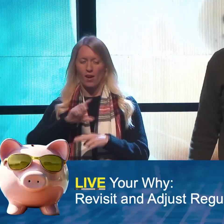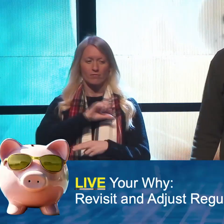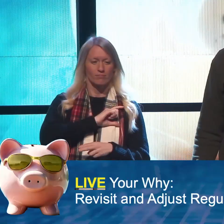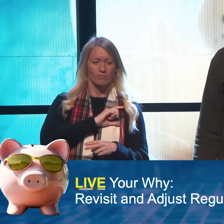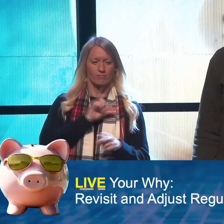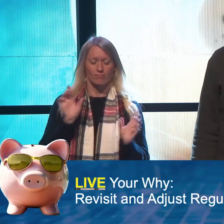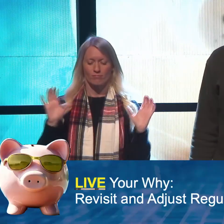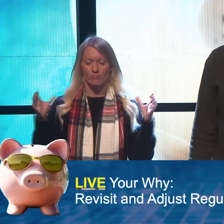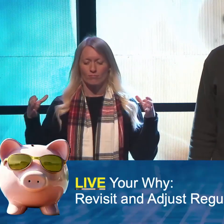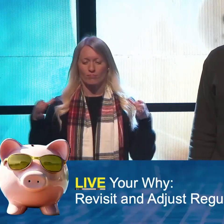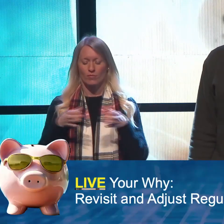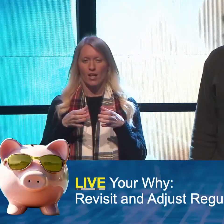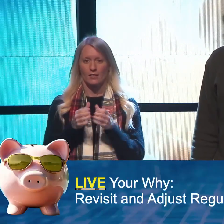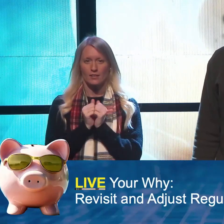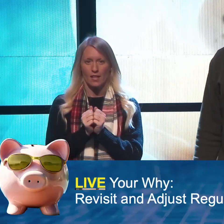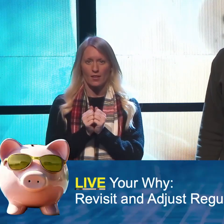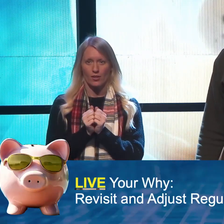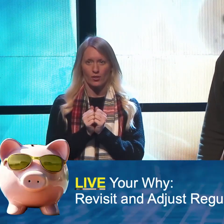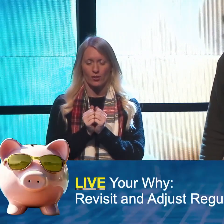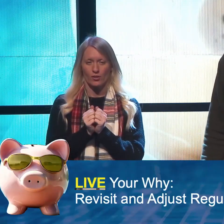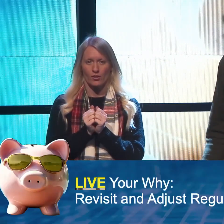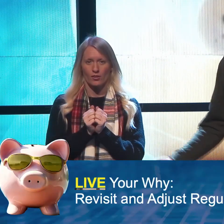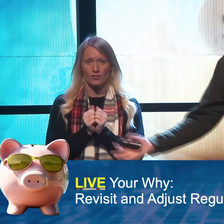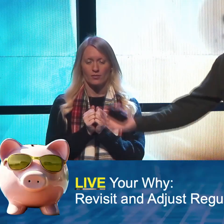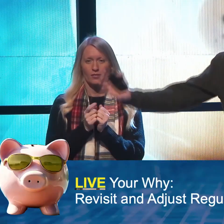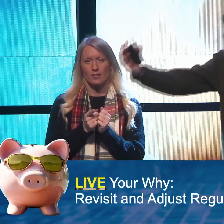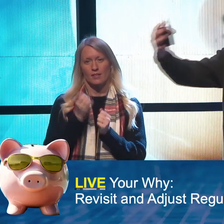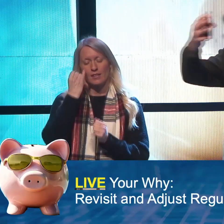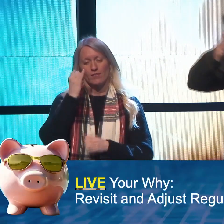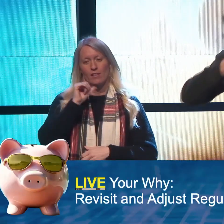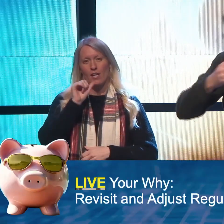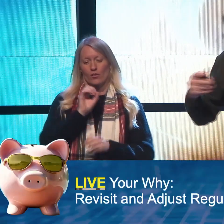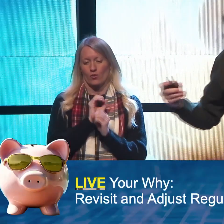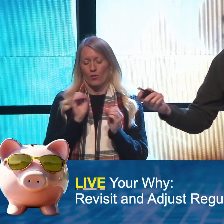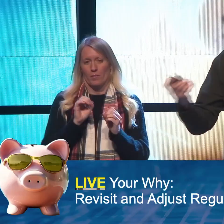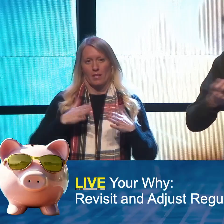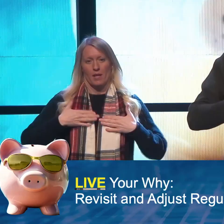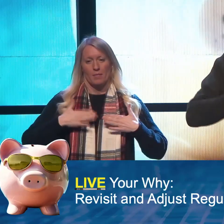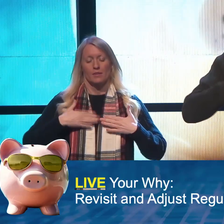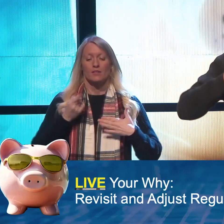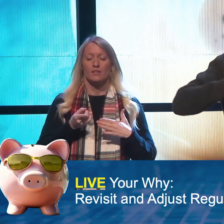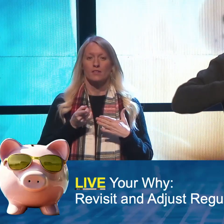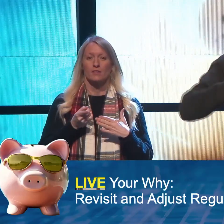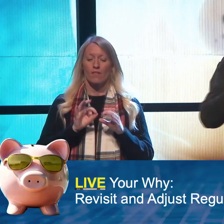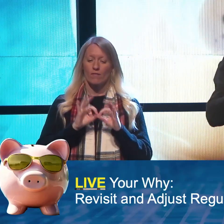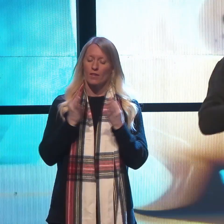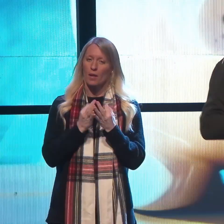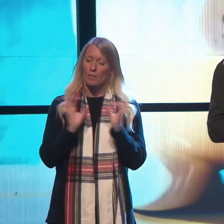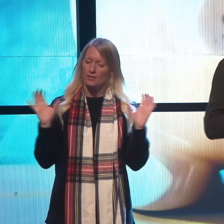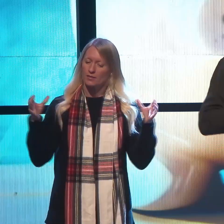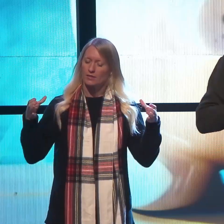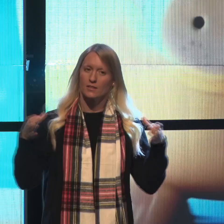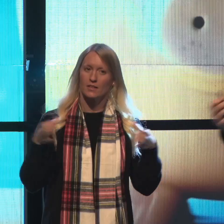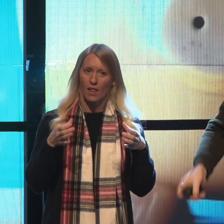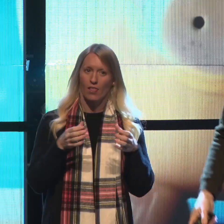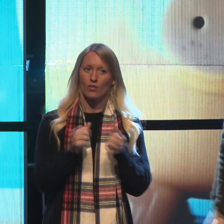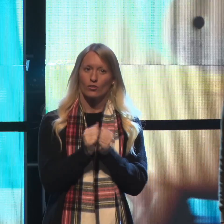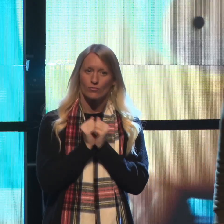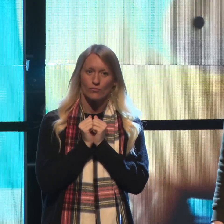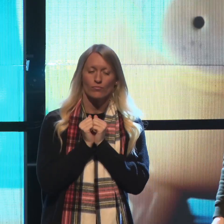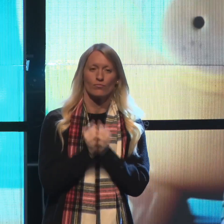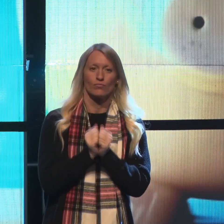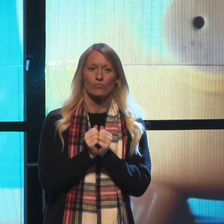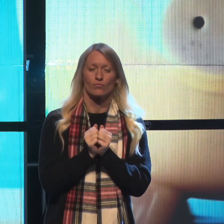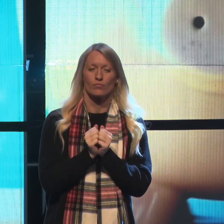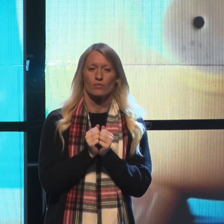gonna be happy, right? And so you bring the family together, right? And you live into this, because it's not a set